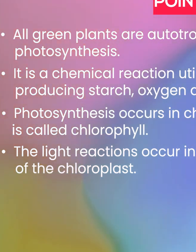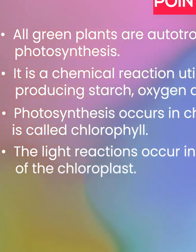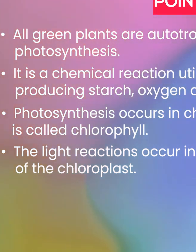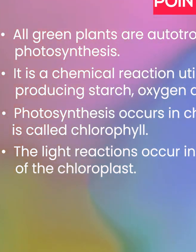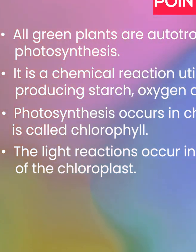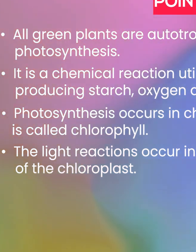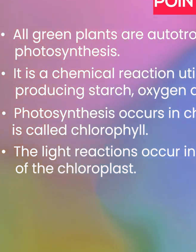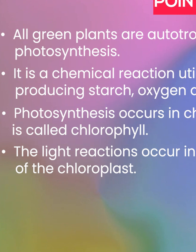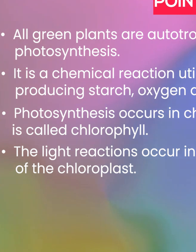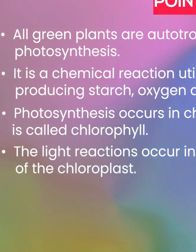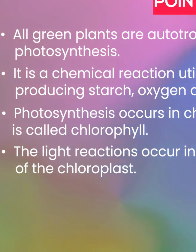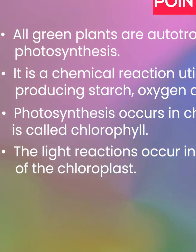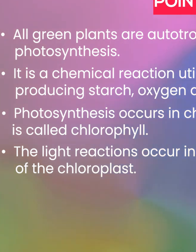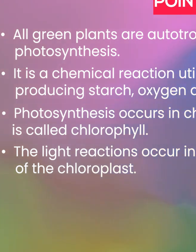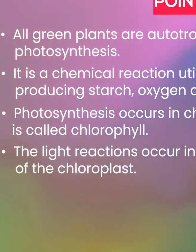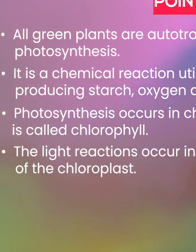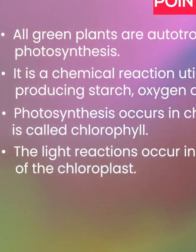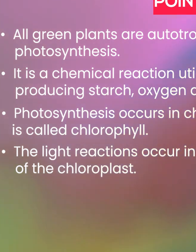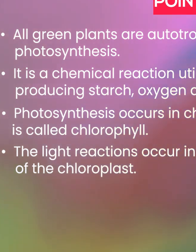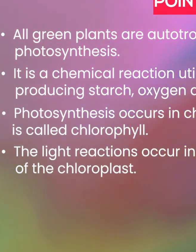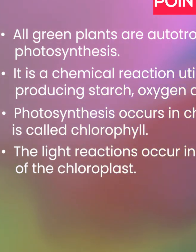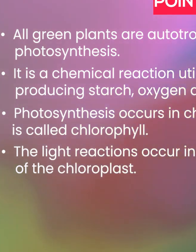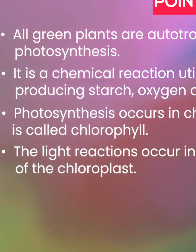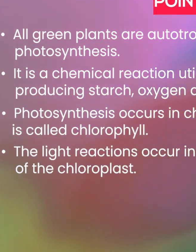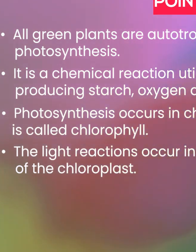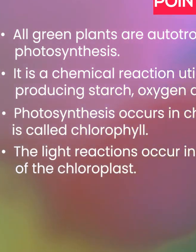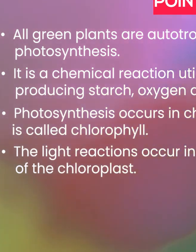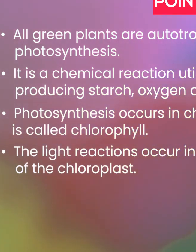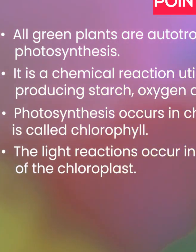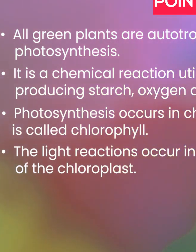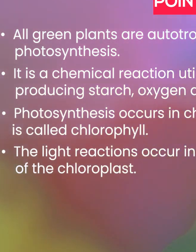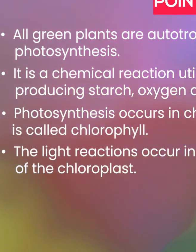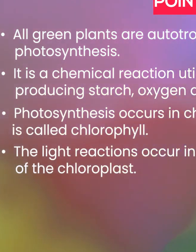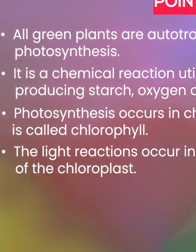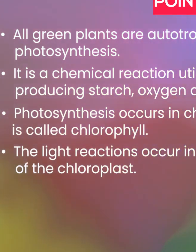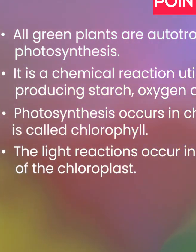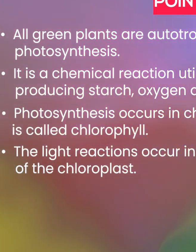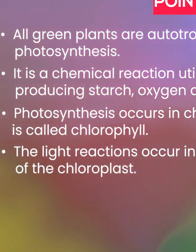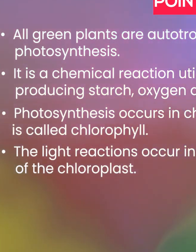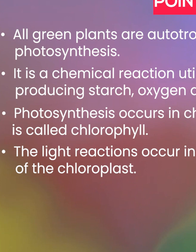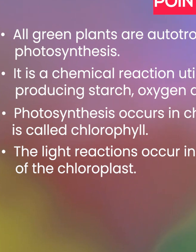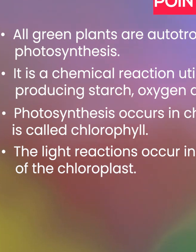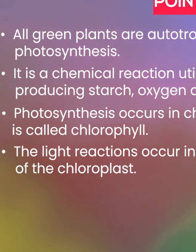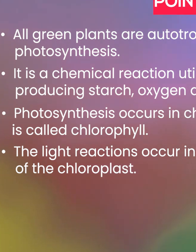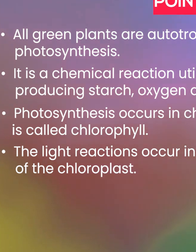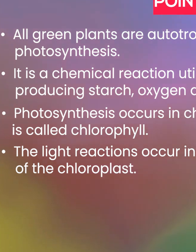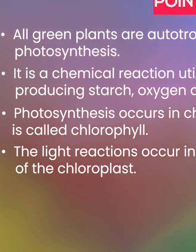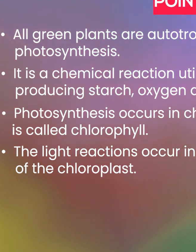The light absorbing green pigment is called chlorophyll.